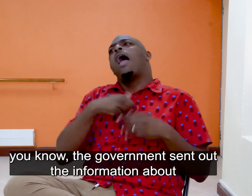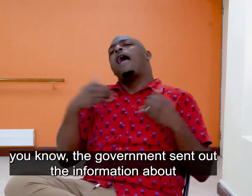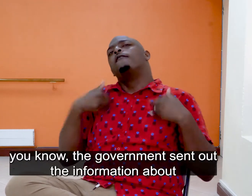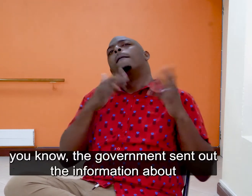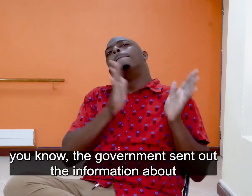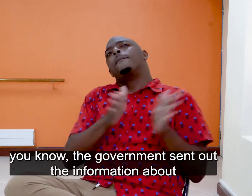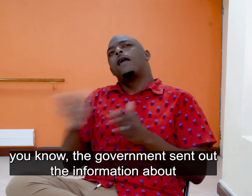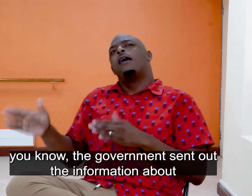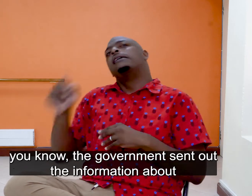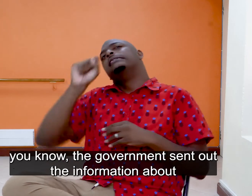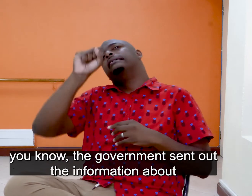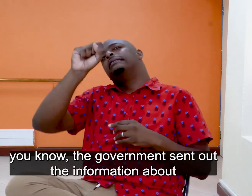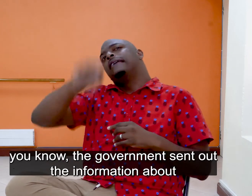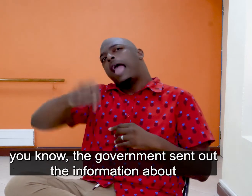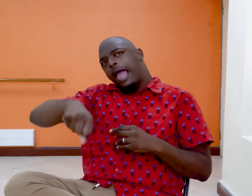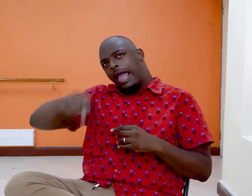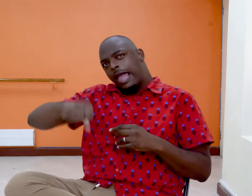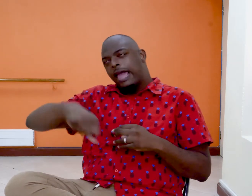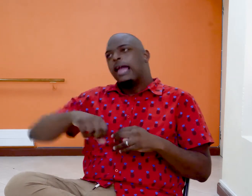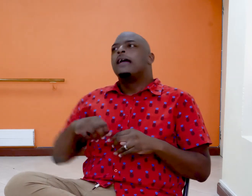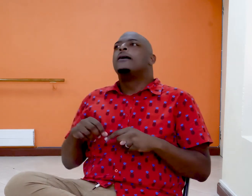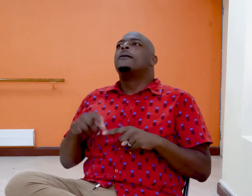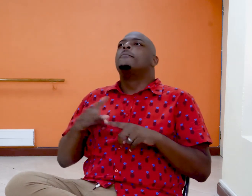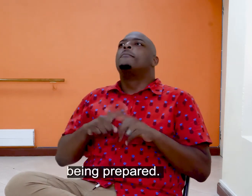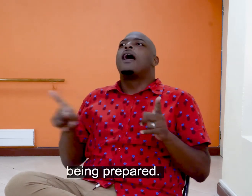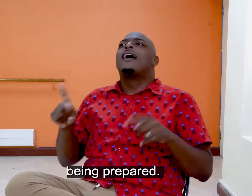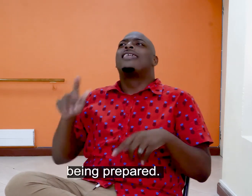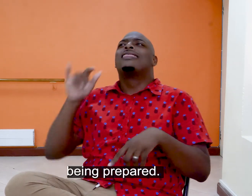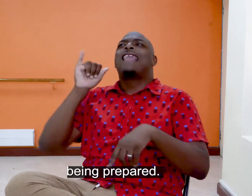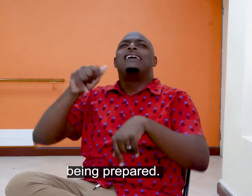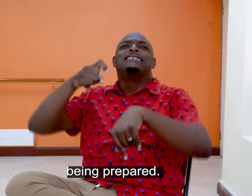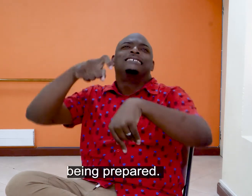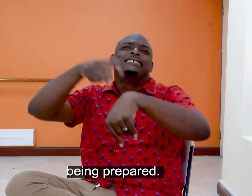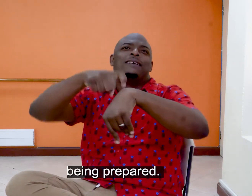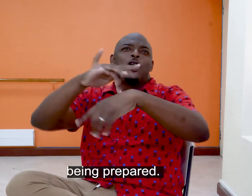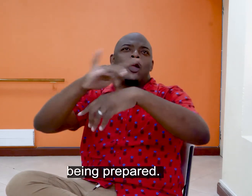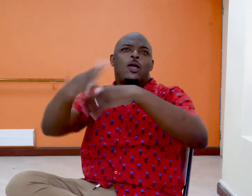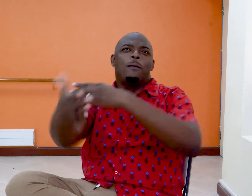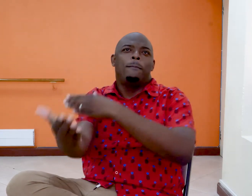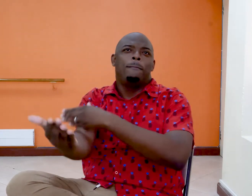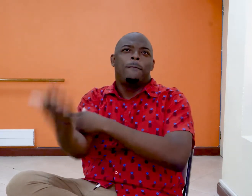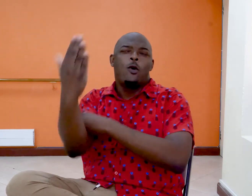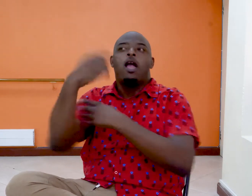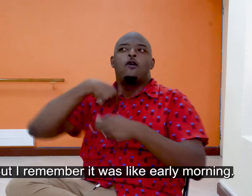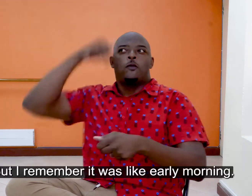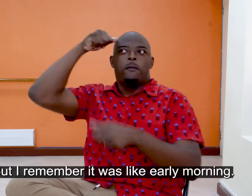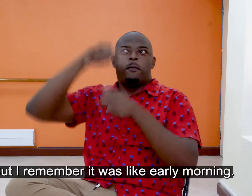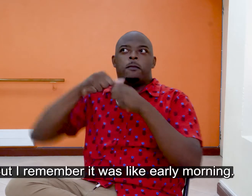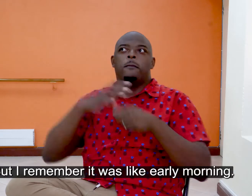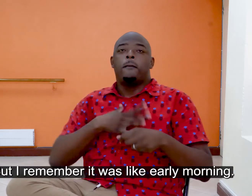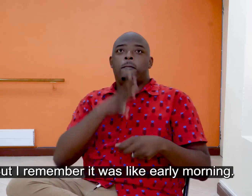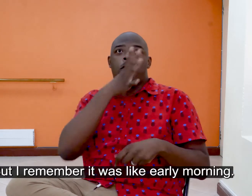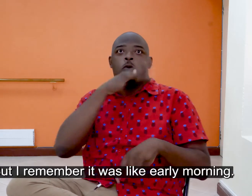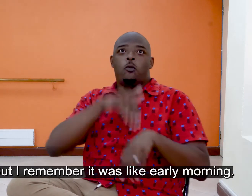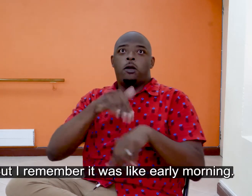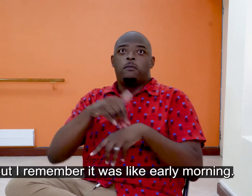out the information about being prepared. But I remember it was like early